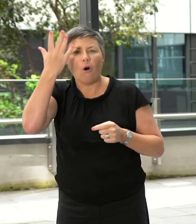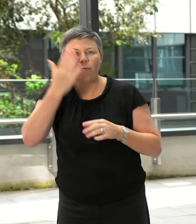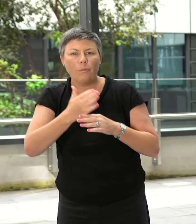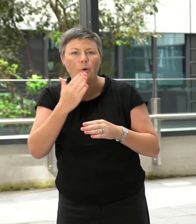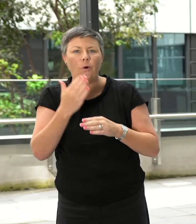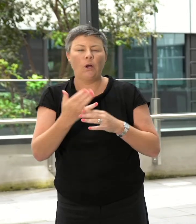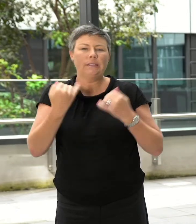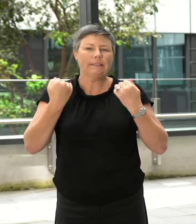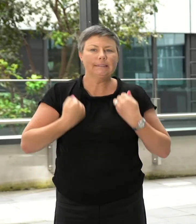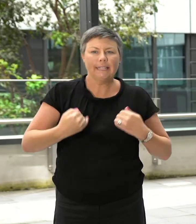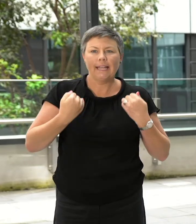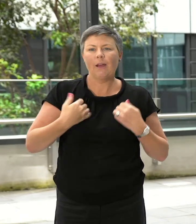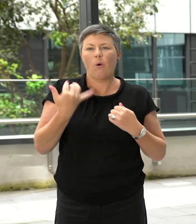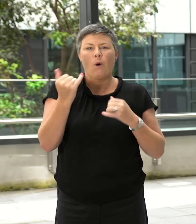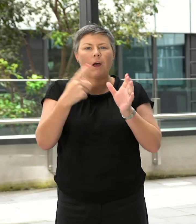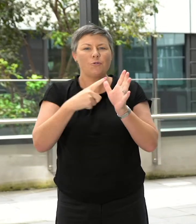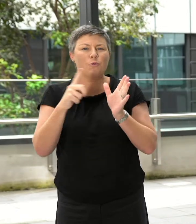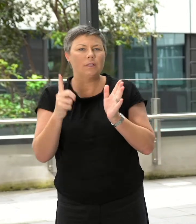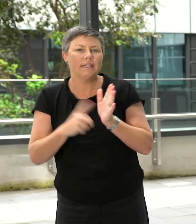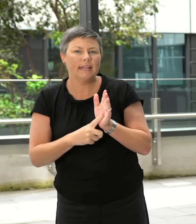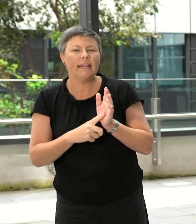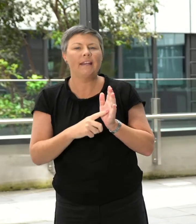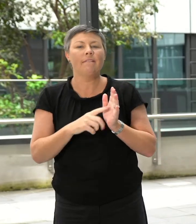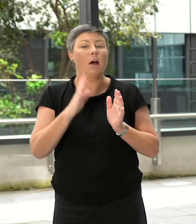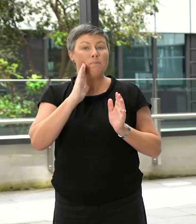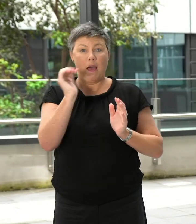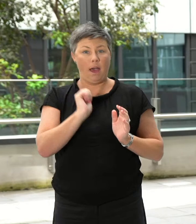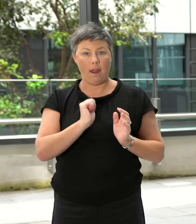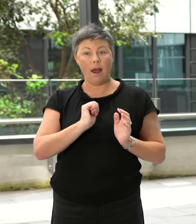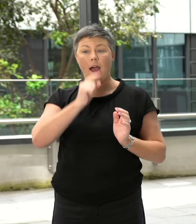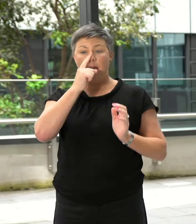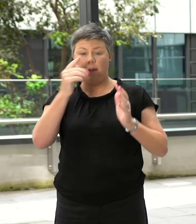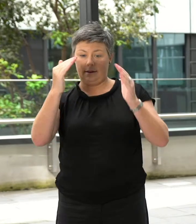we always intend to pick up in 1B, but